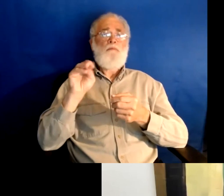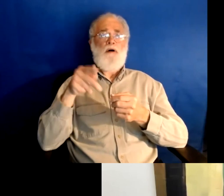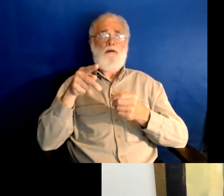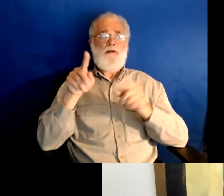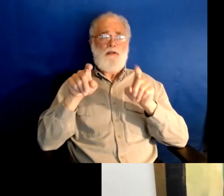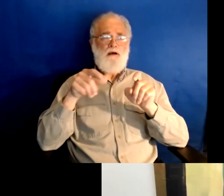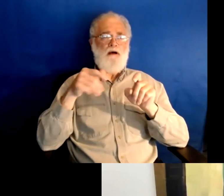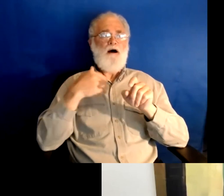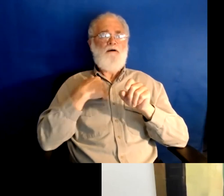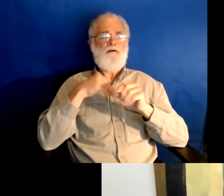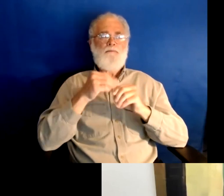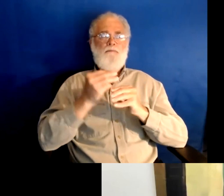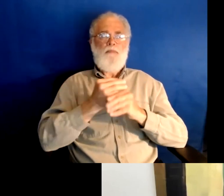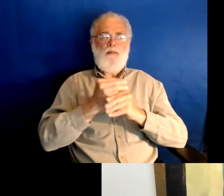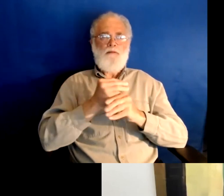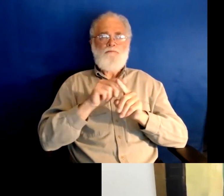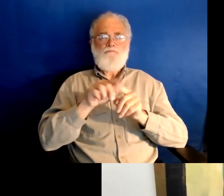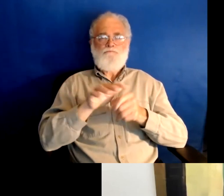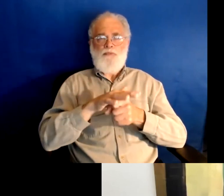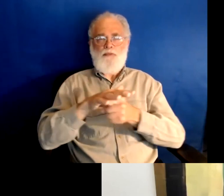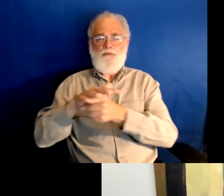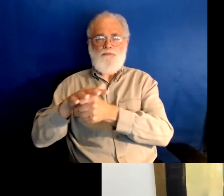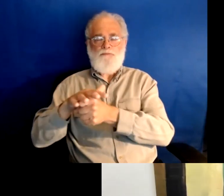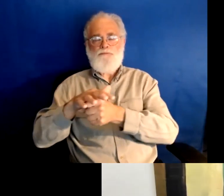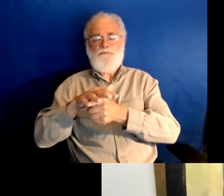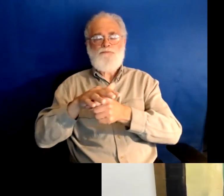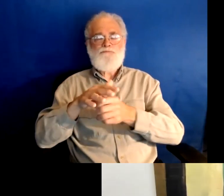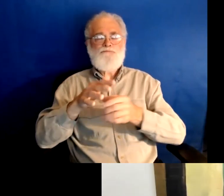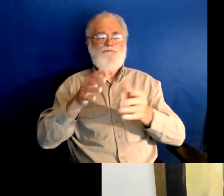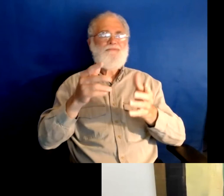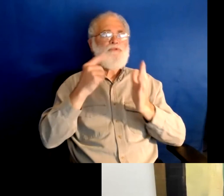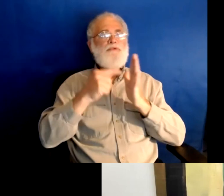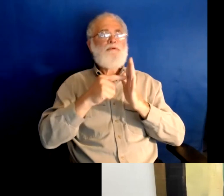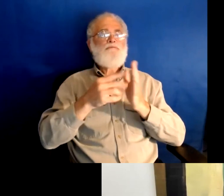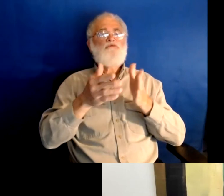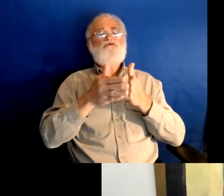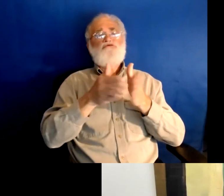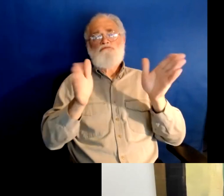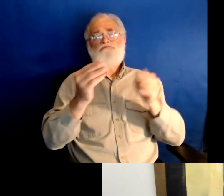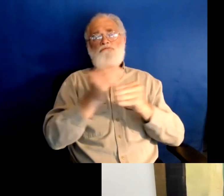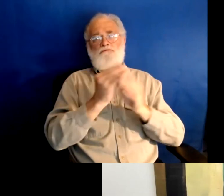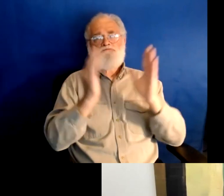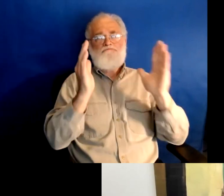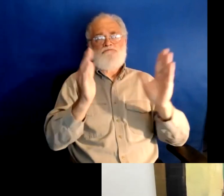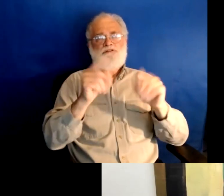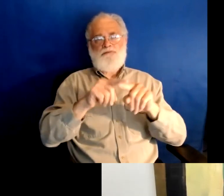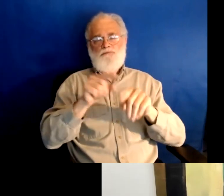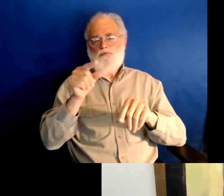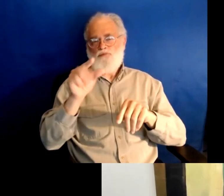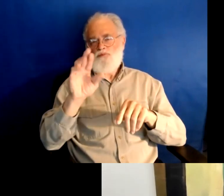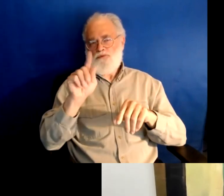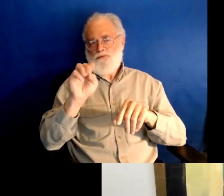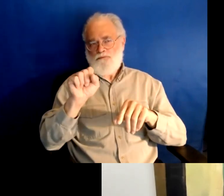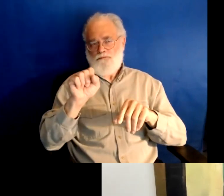easy. And also MAP testing in math areas, for example,